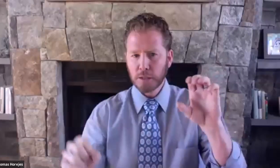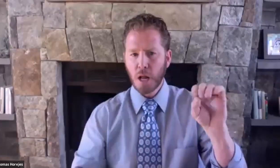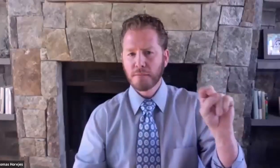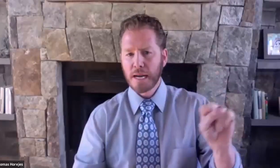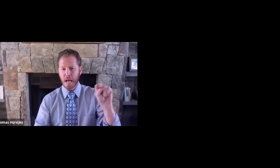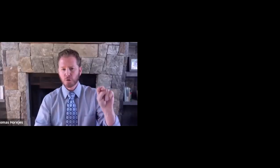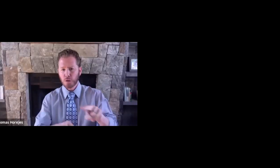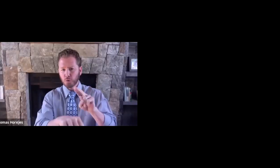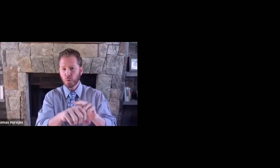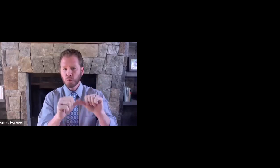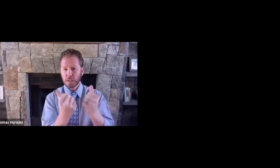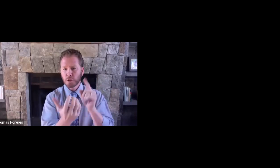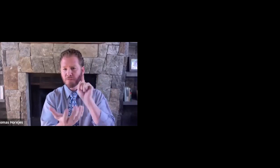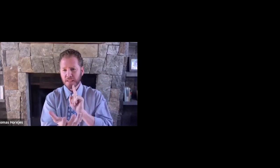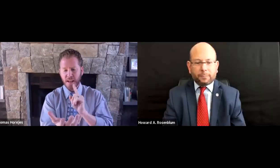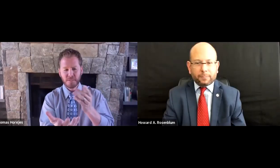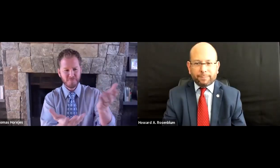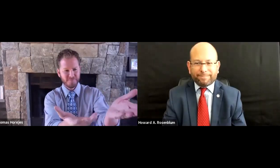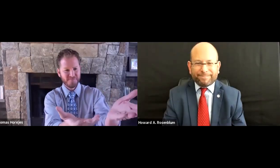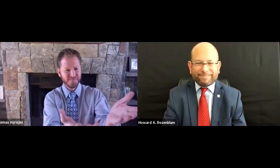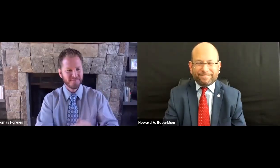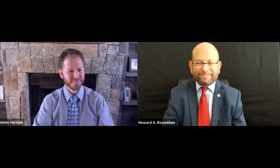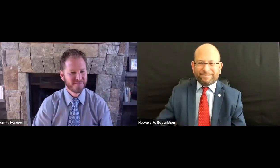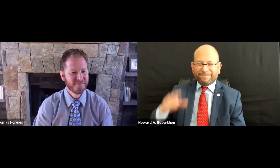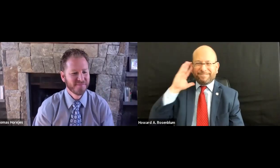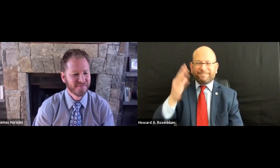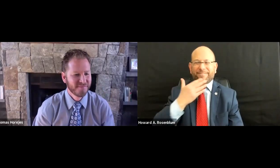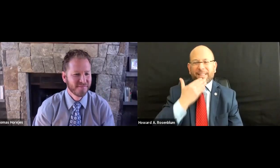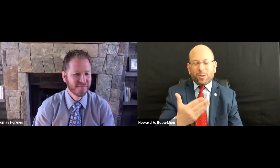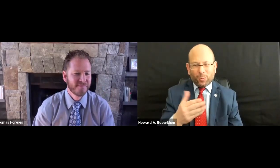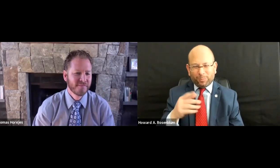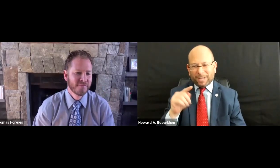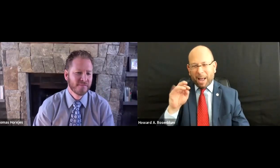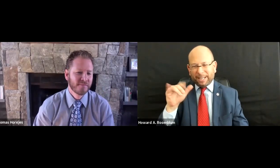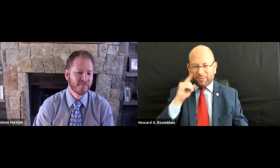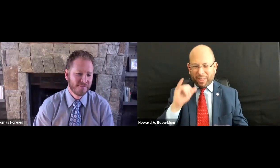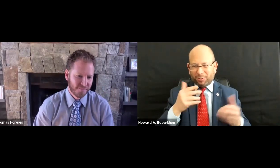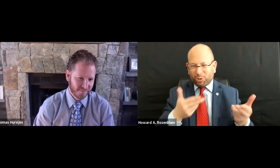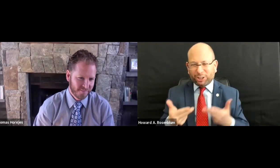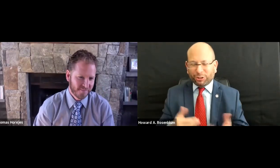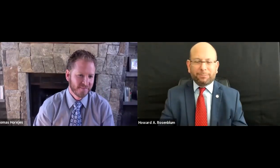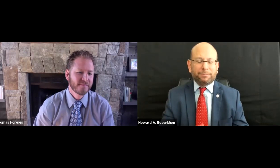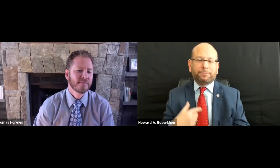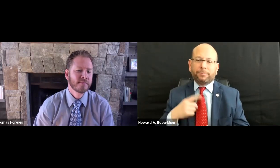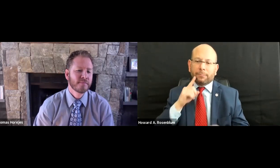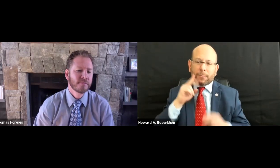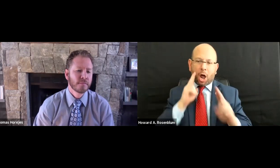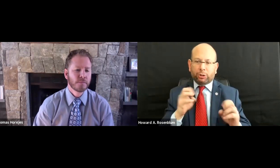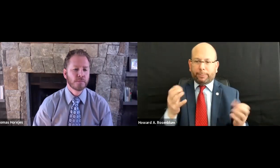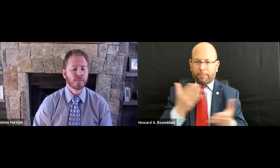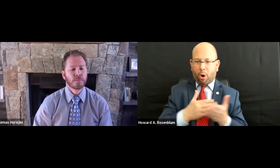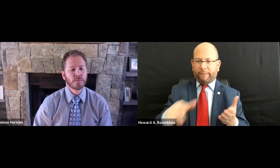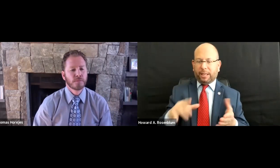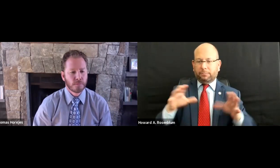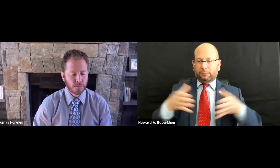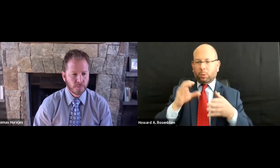like to ask you to turn your camera on. He's the Executive Director of the National Association of the Deaf. Howard. Hello, and thank you for